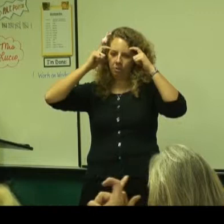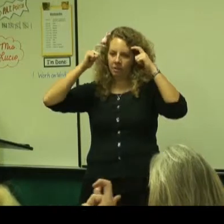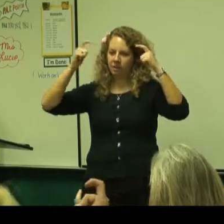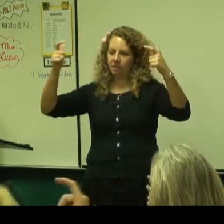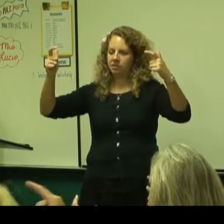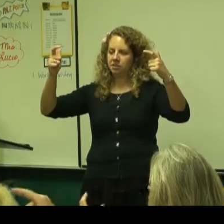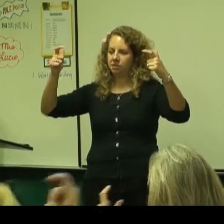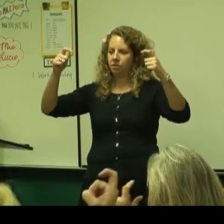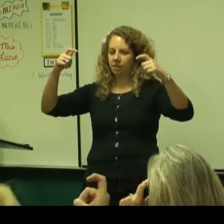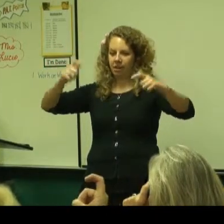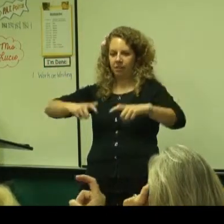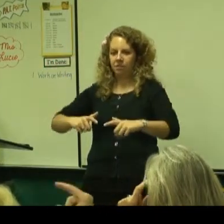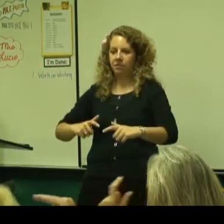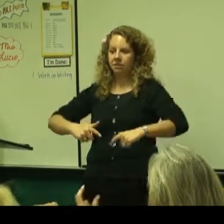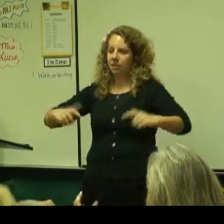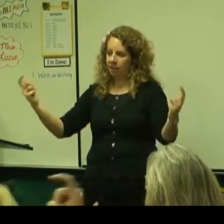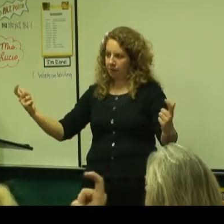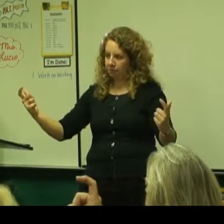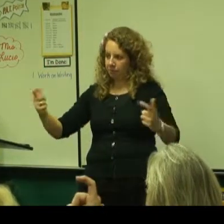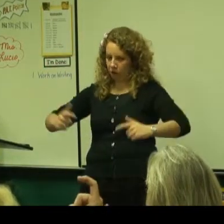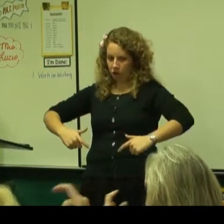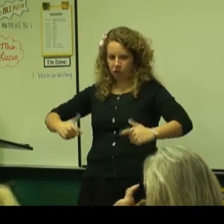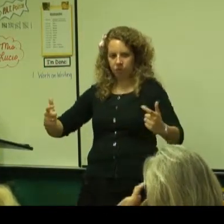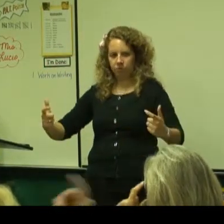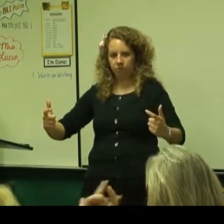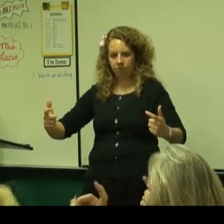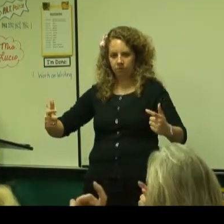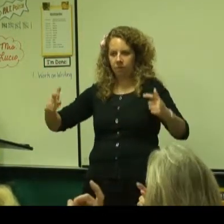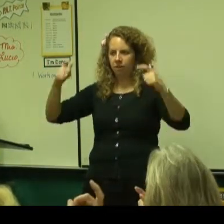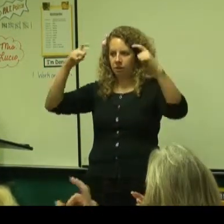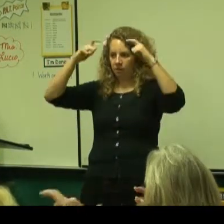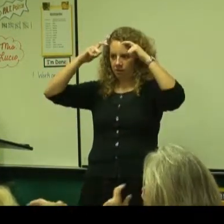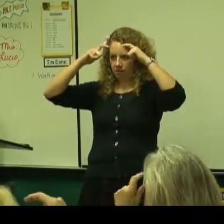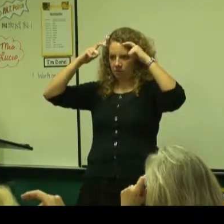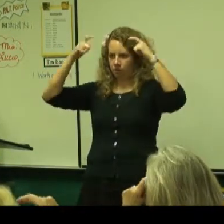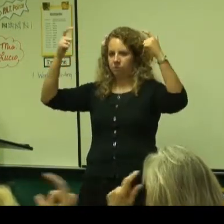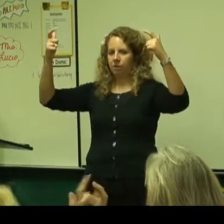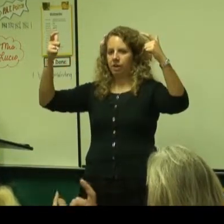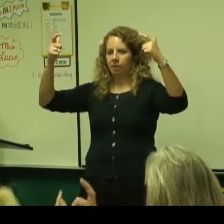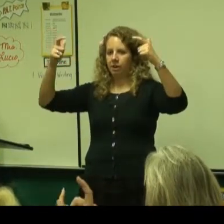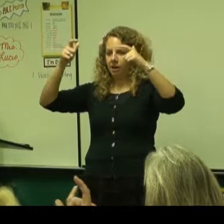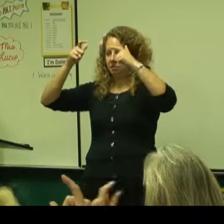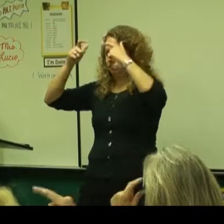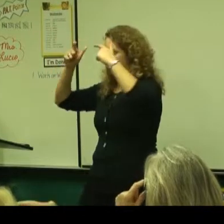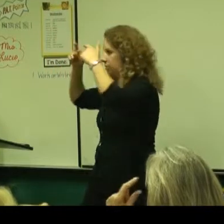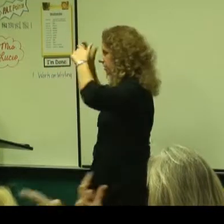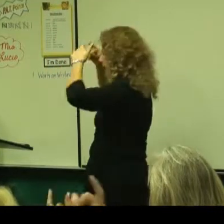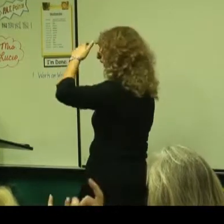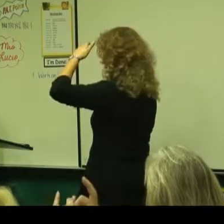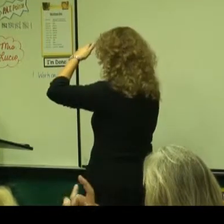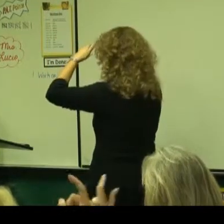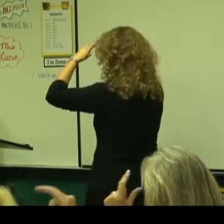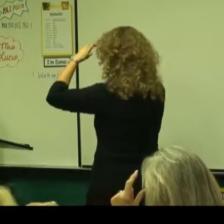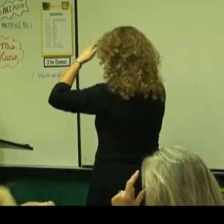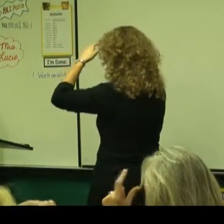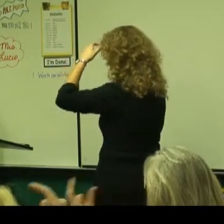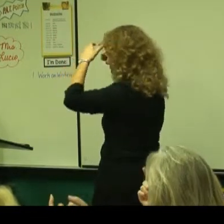or egotistical, like this sign like large, just right here by your head. Kind of like in front of it